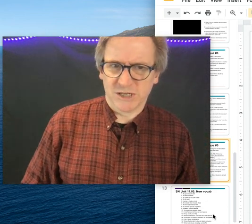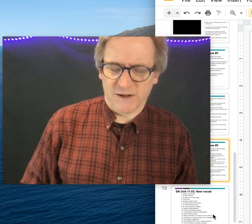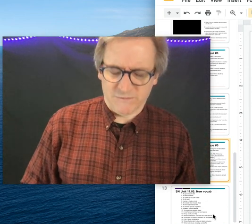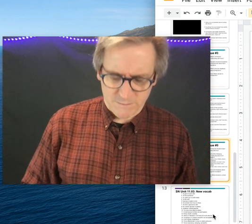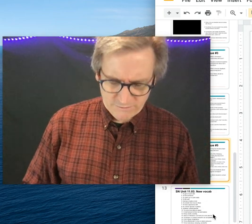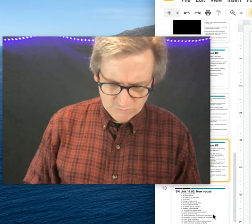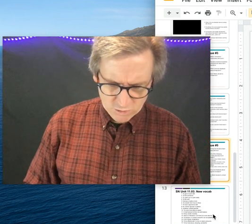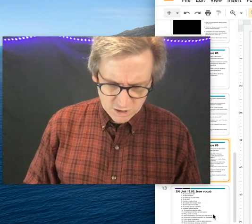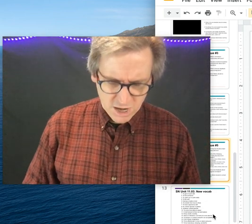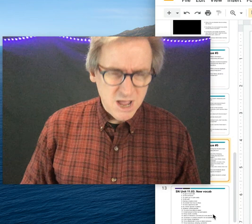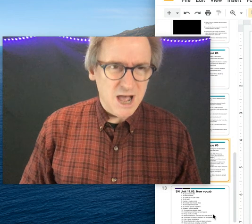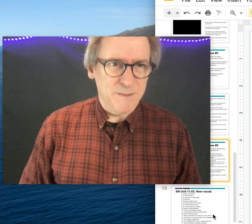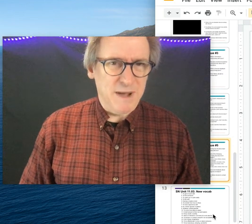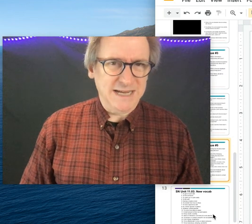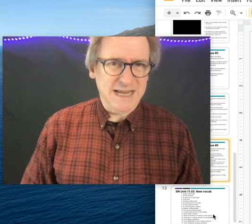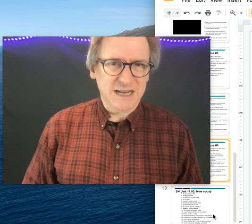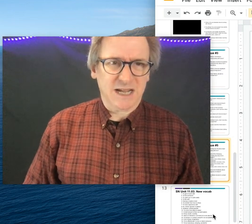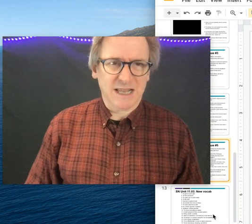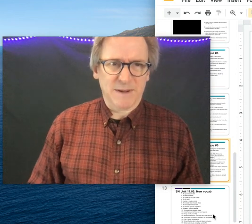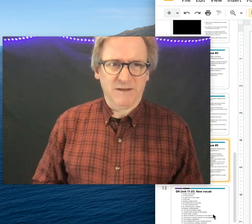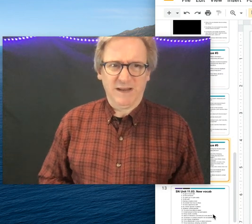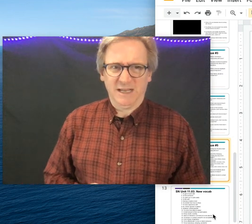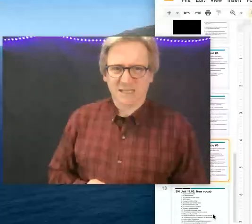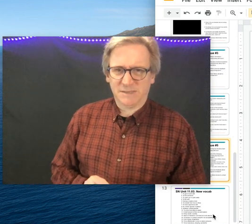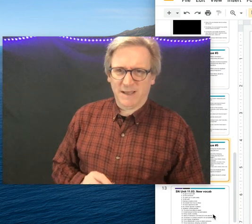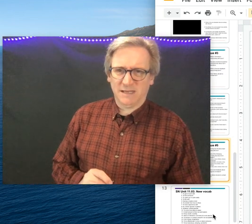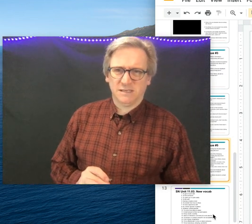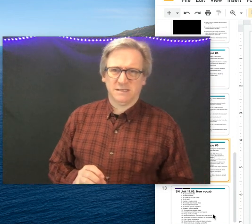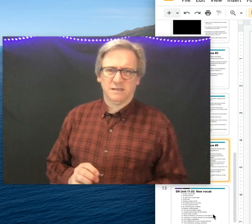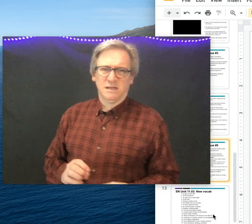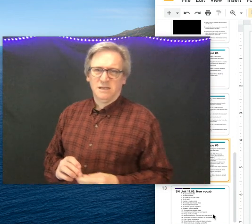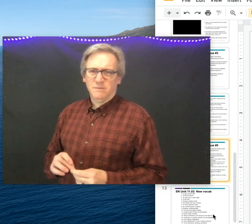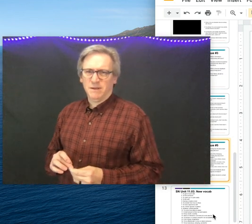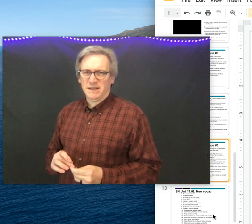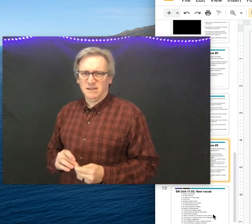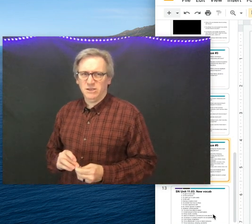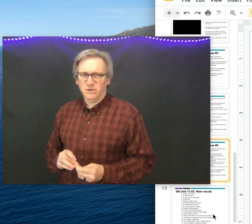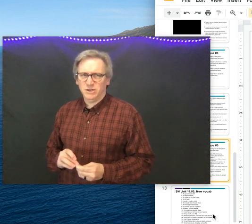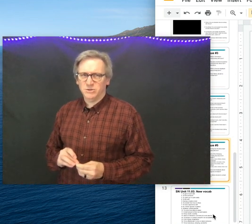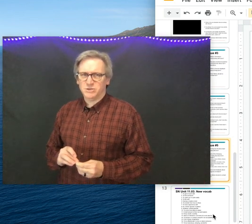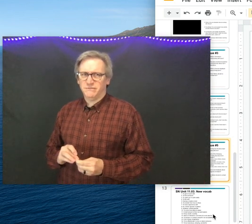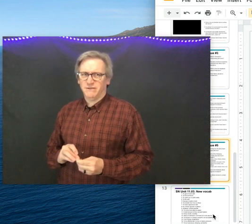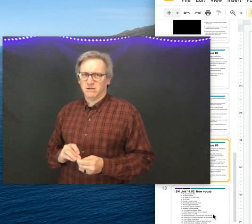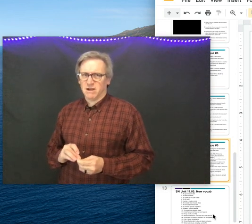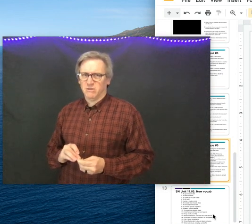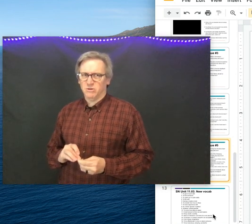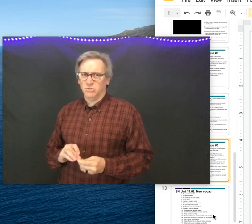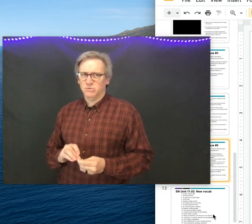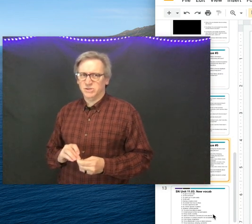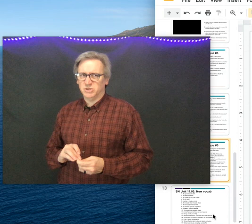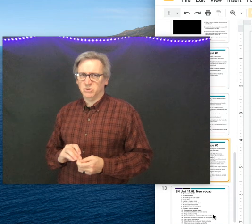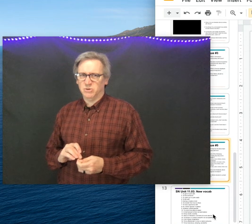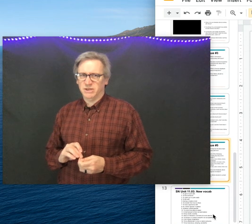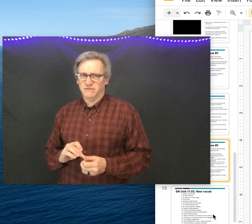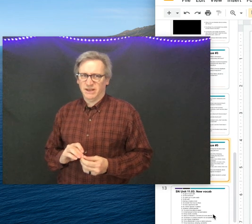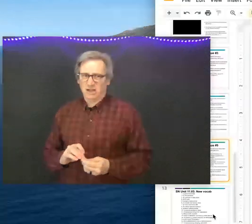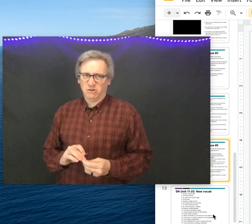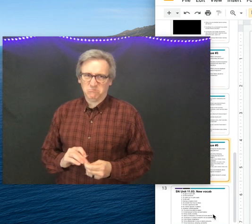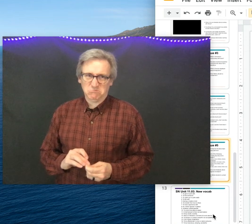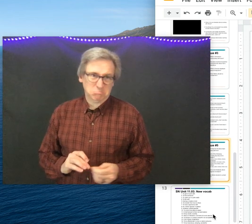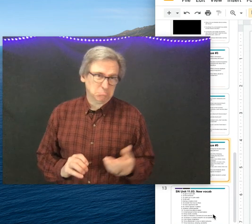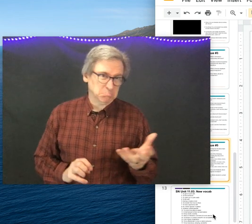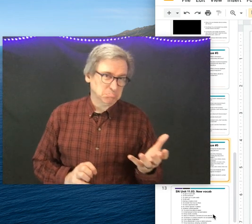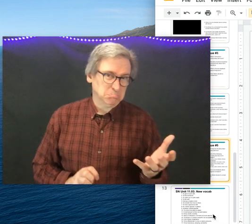description stuff from before. I tend to cut them out if I need the space, but I think you can usually figure out who's who in the